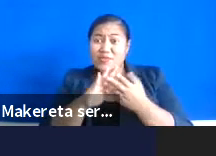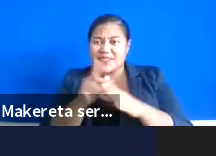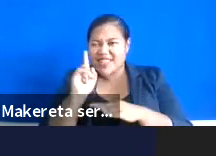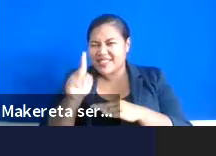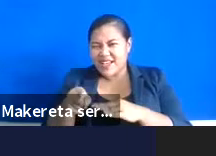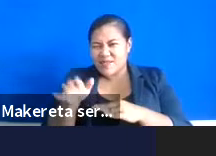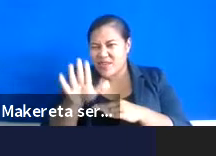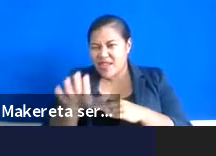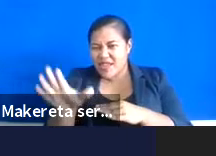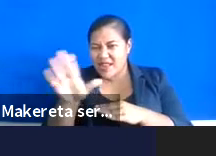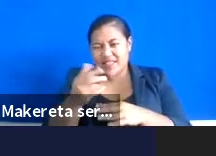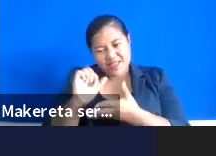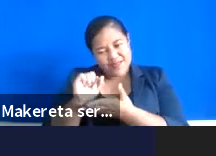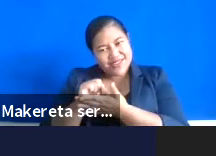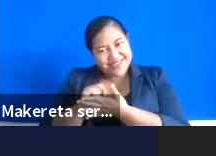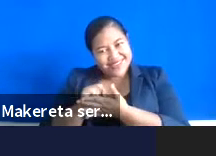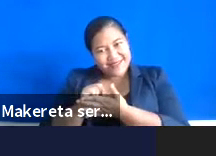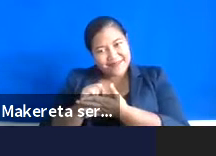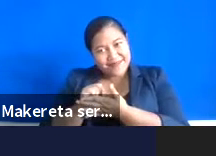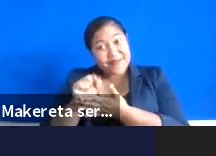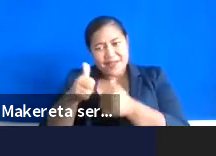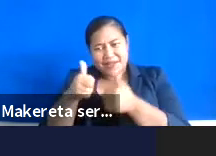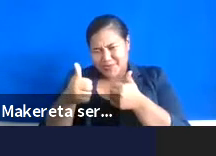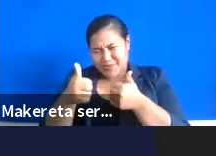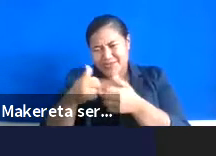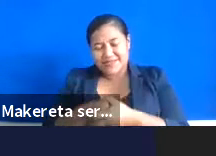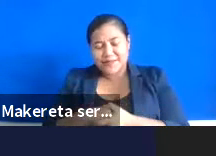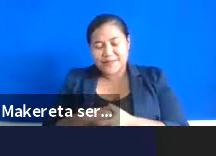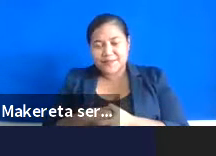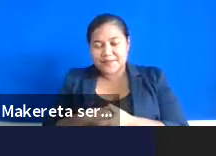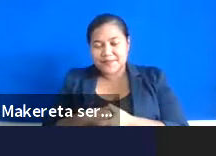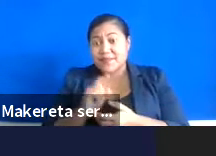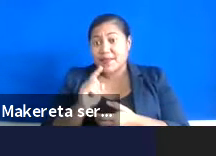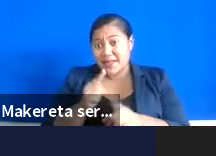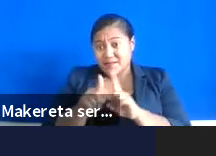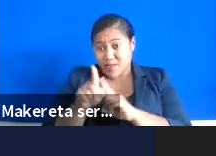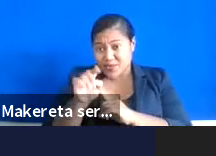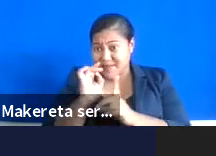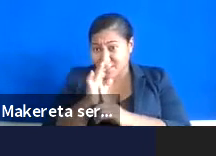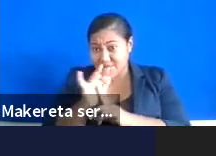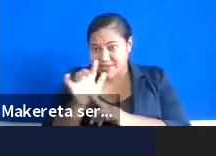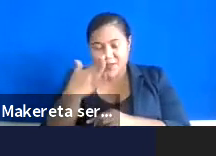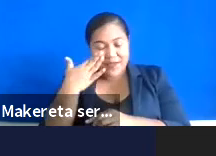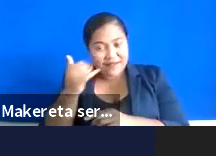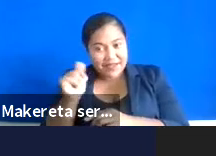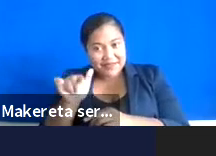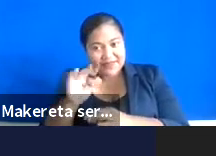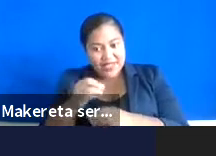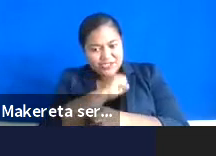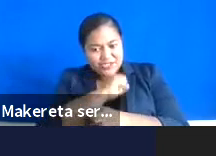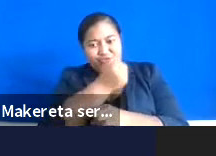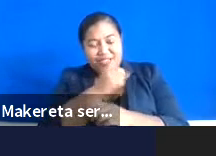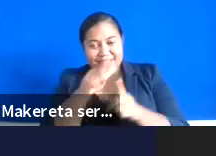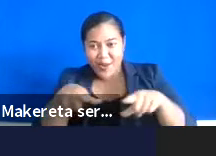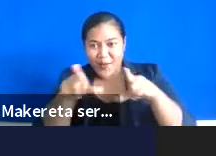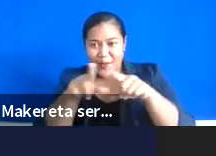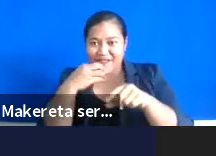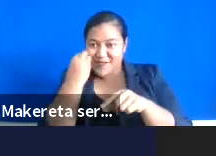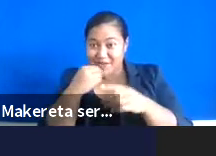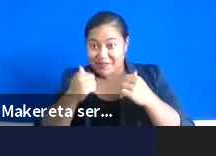to preserve them which is a good sign um most importantly we found that uh strengthening local food practices is